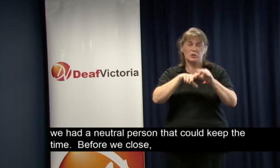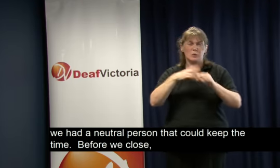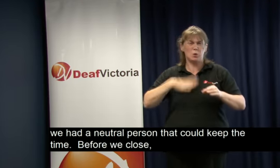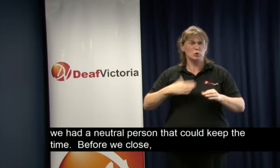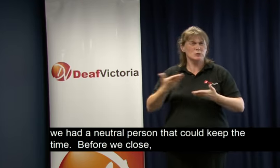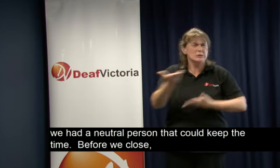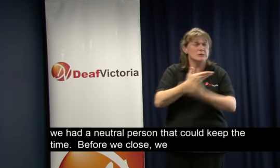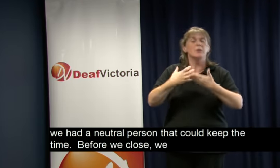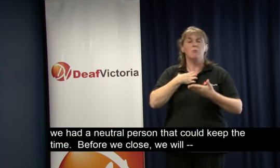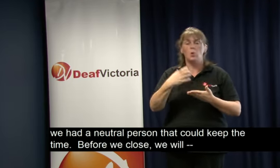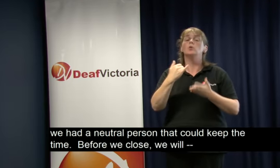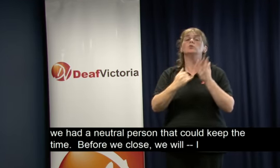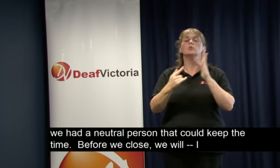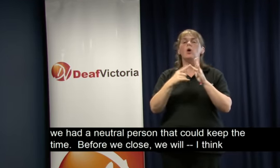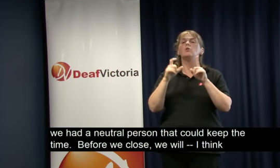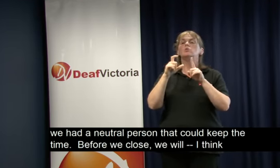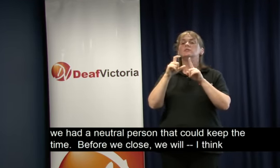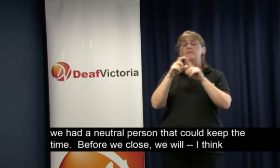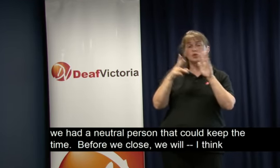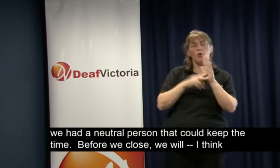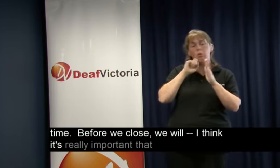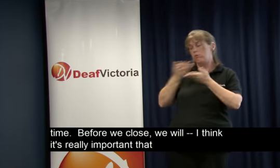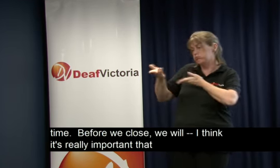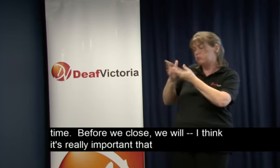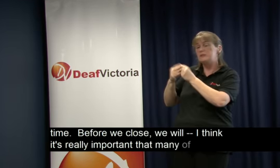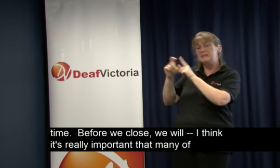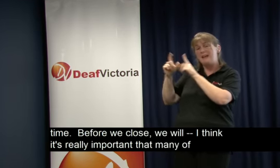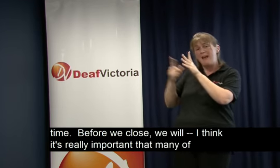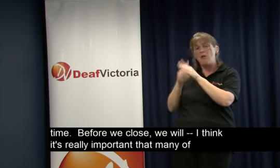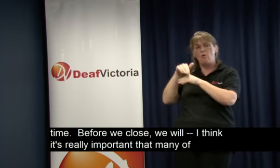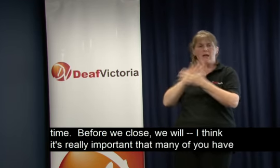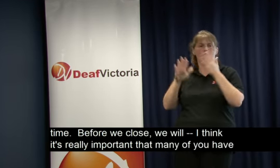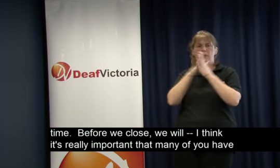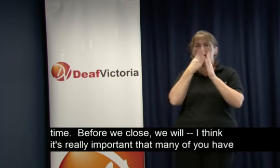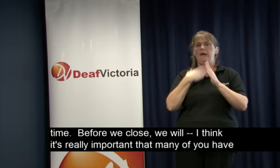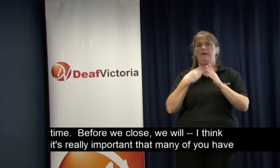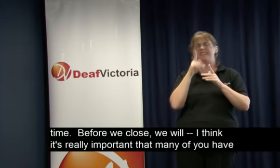that many of you have further questions and would like to discuss this further. So